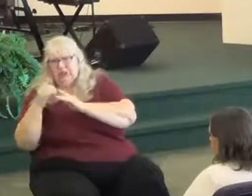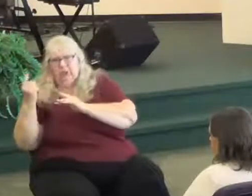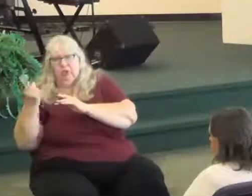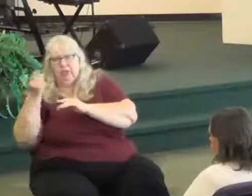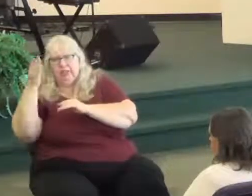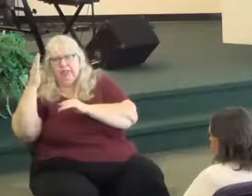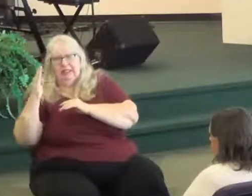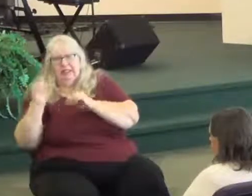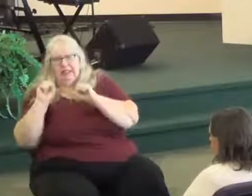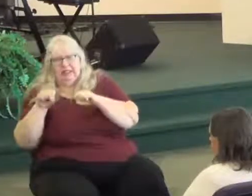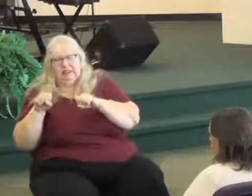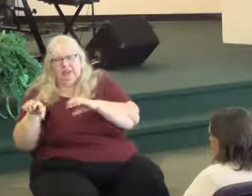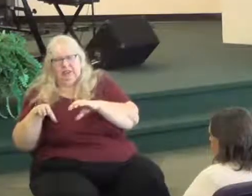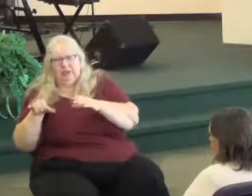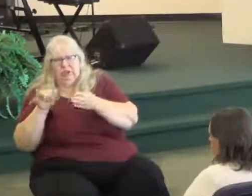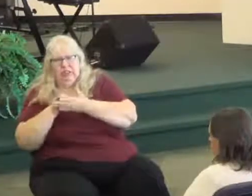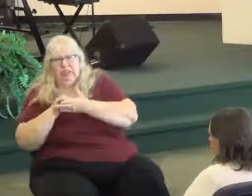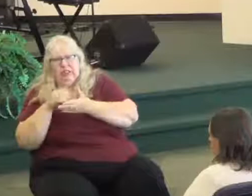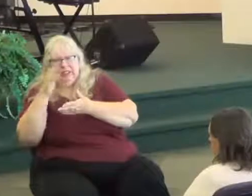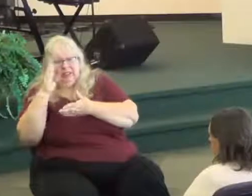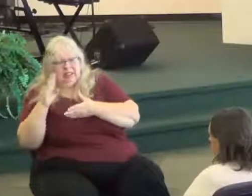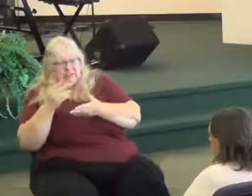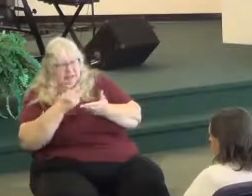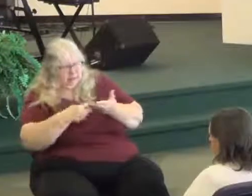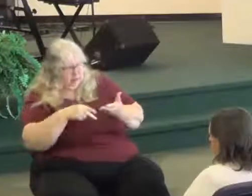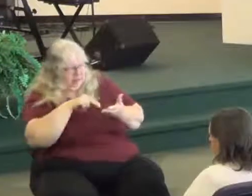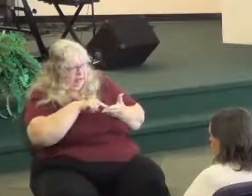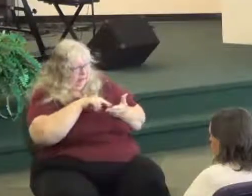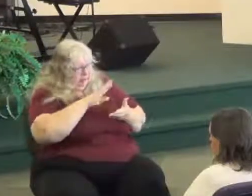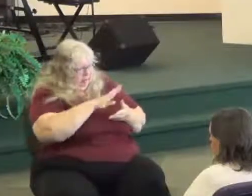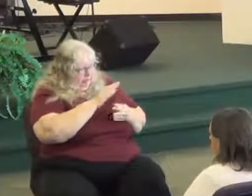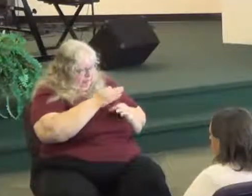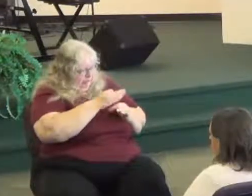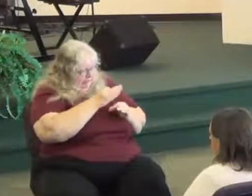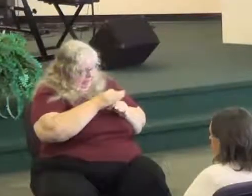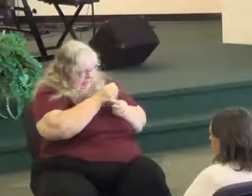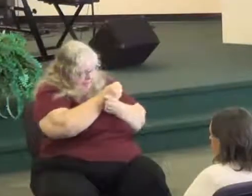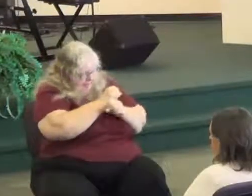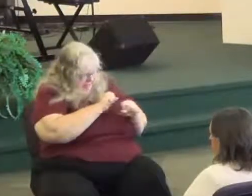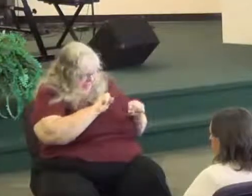this. And God says to him, rise and go, your faith has saved you.